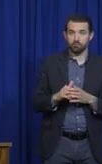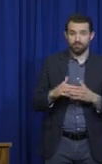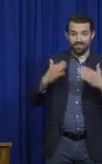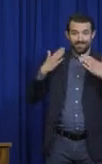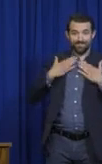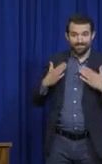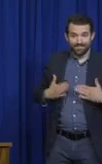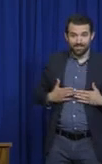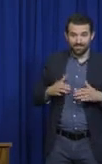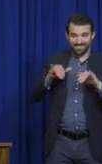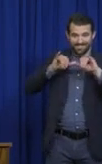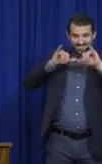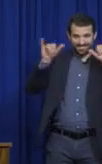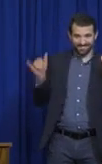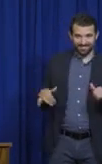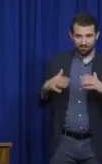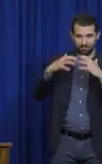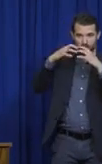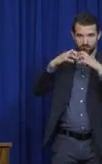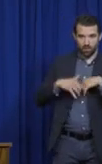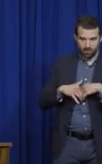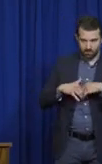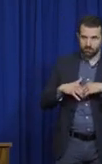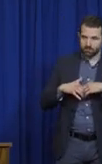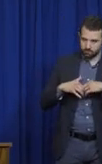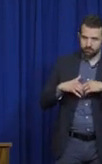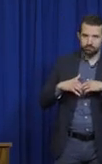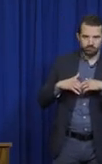health risks to you, those are laid out.